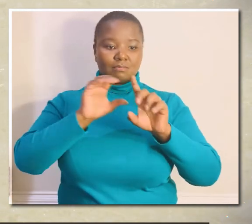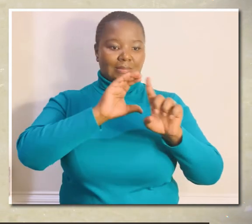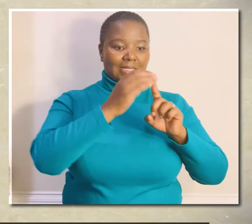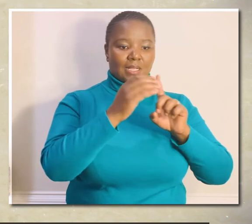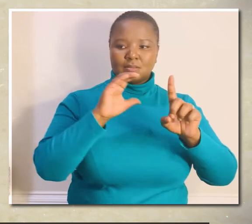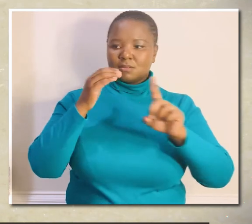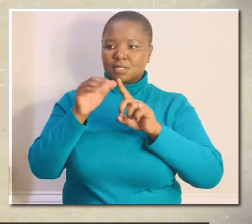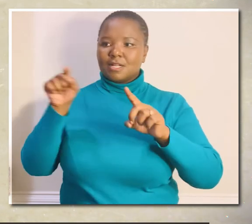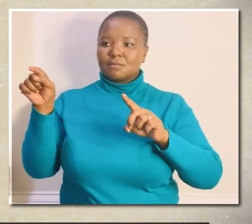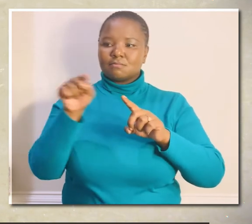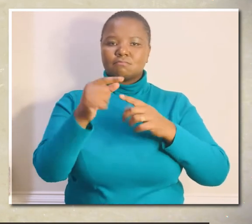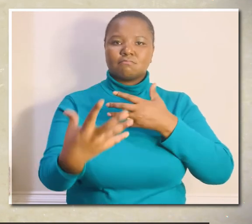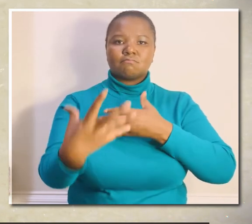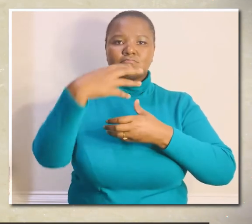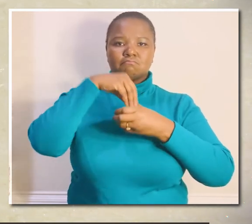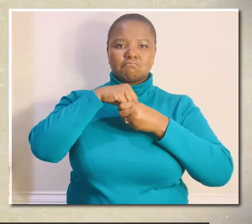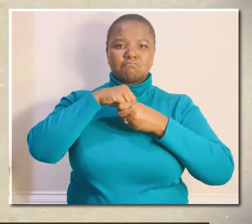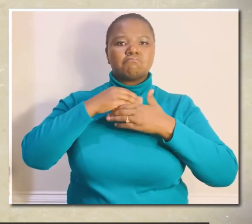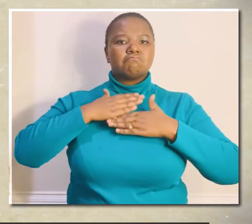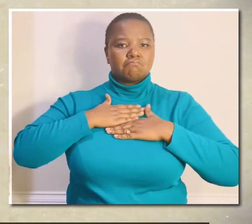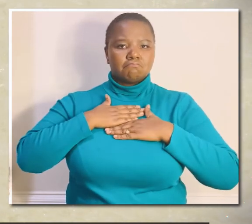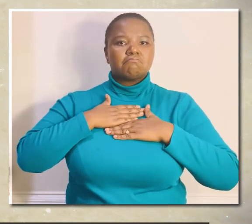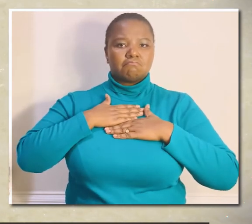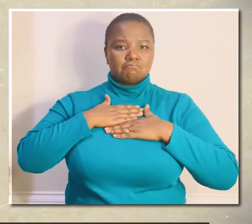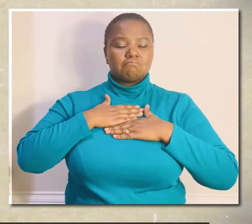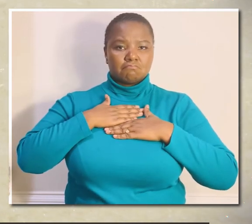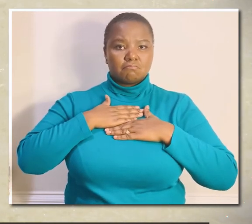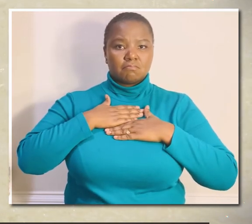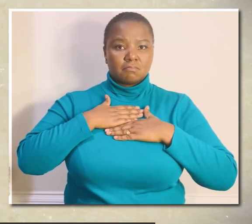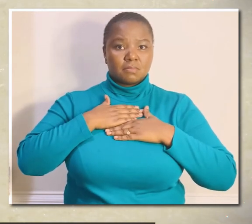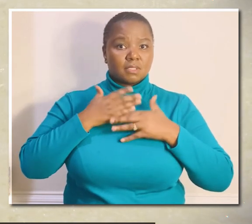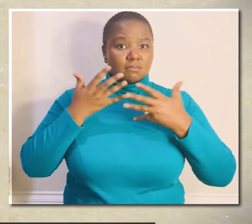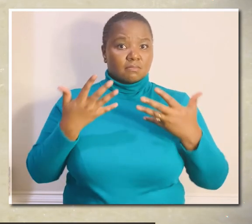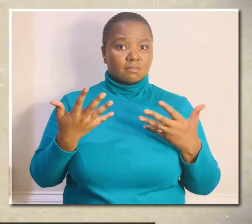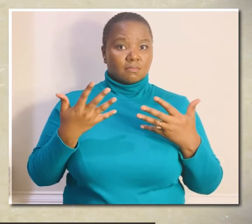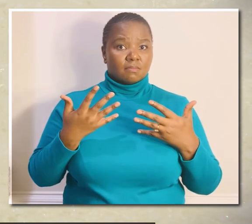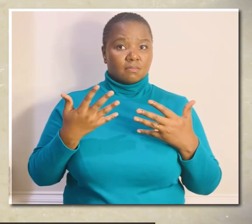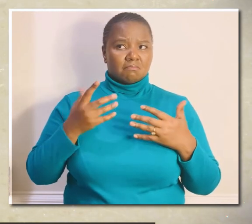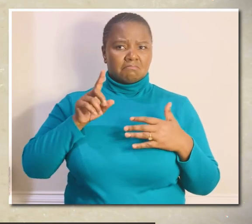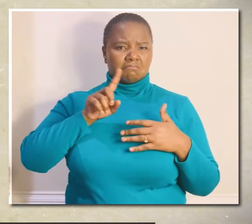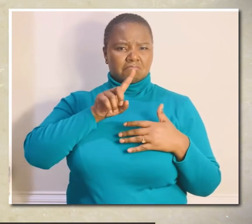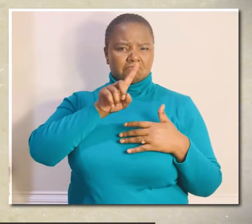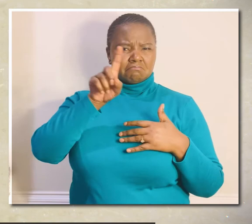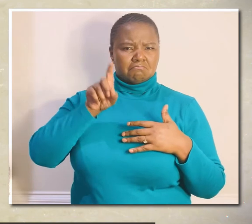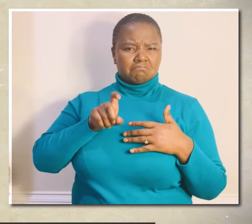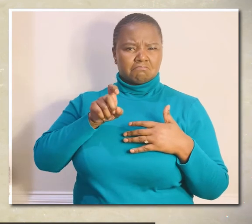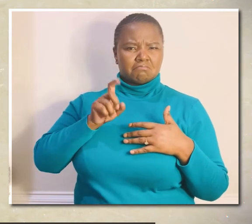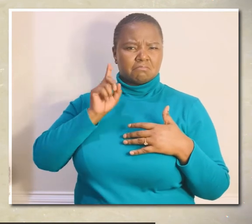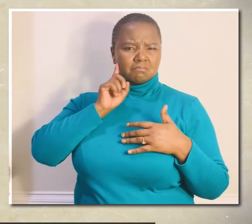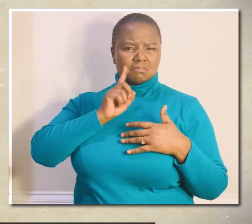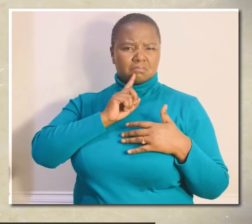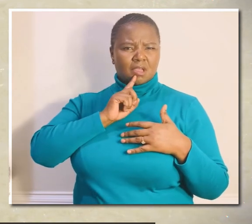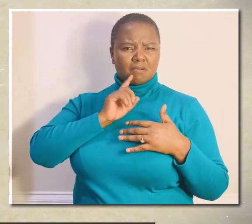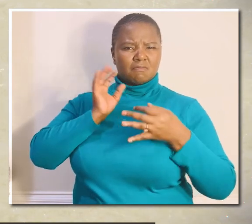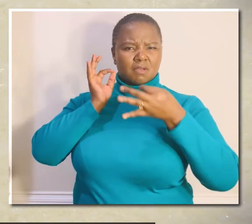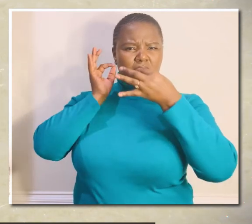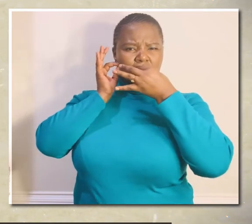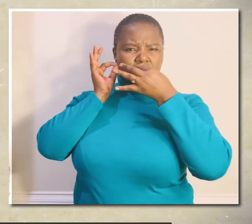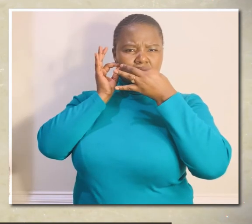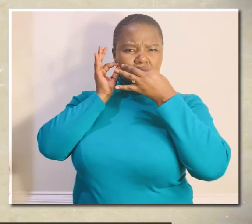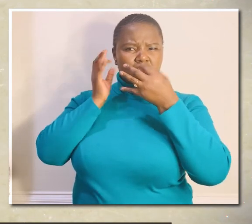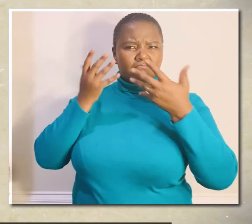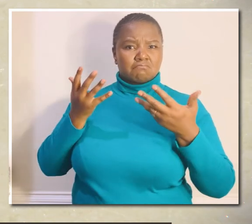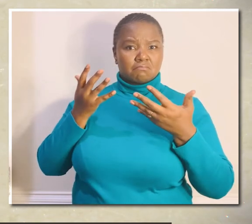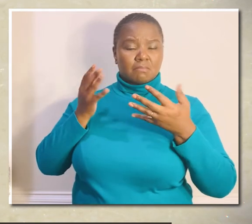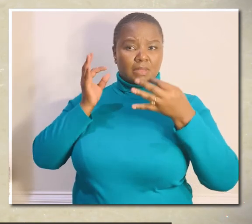worlds, these two cultures are part of who we are. So the question, are we deaf? Are we hearing?